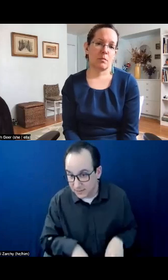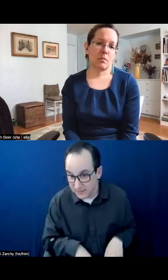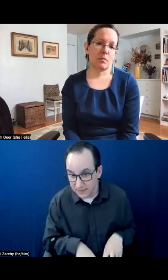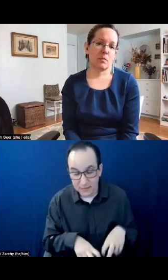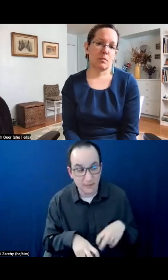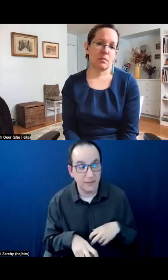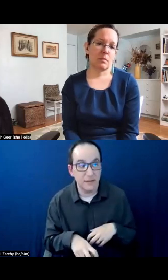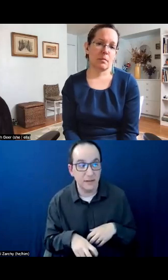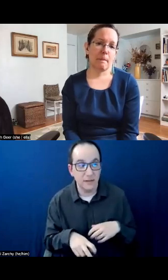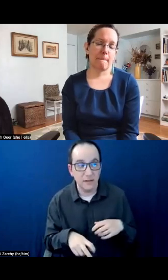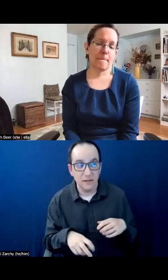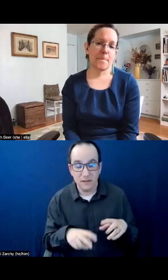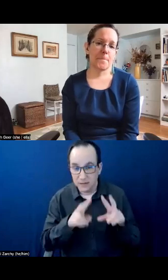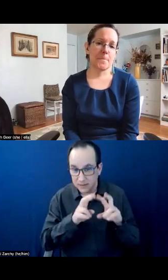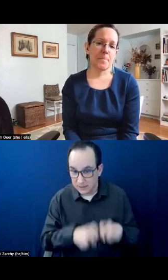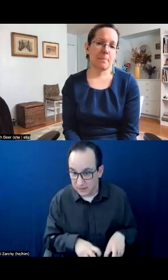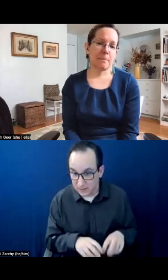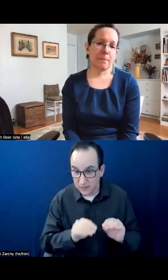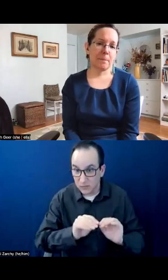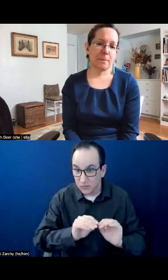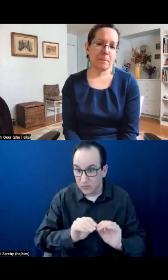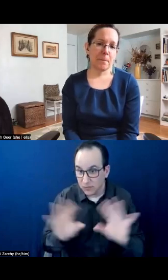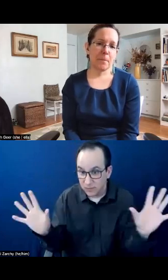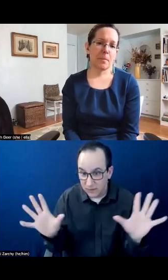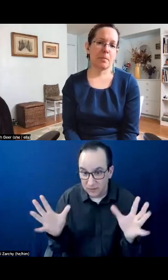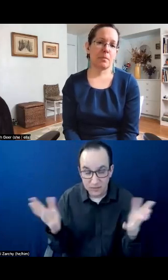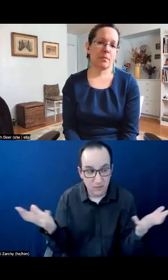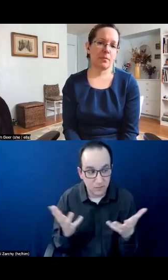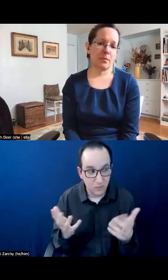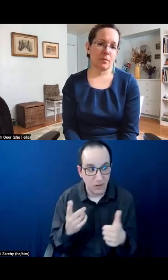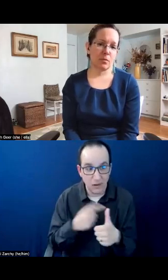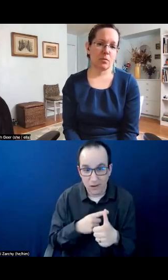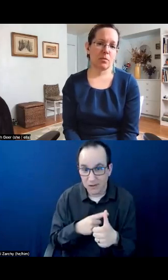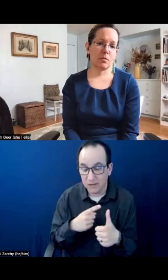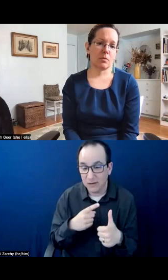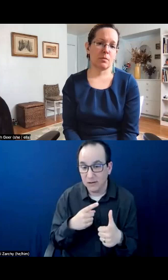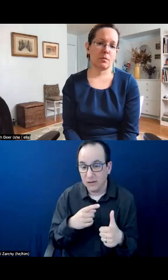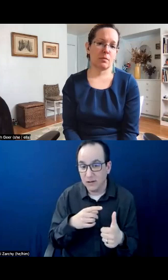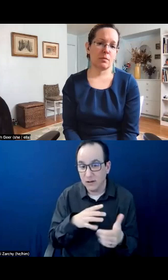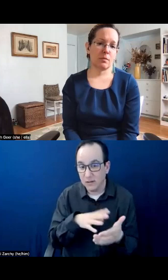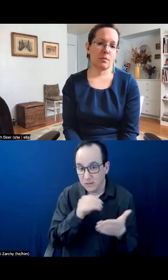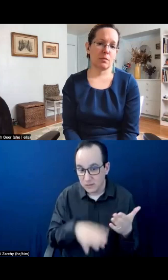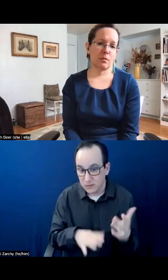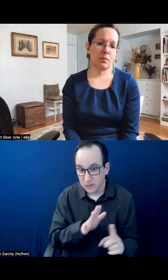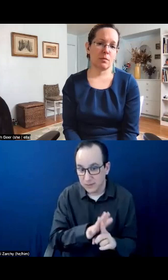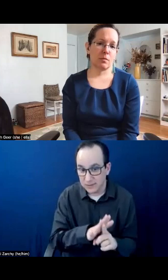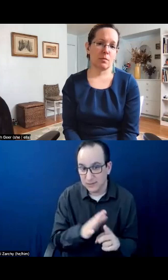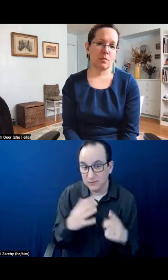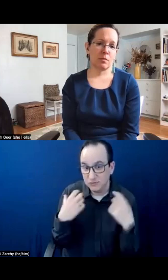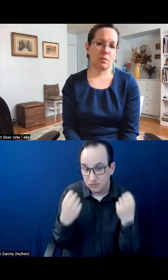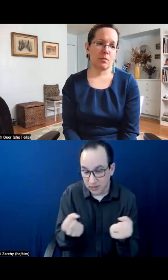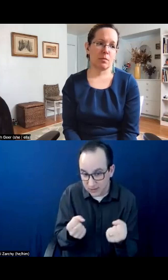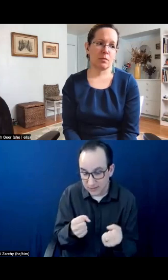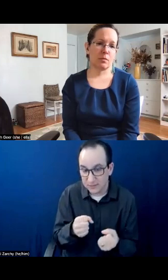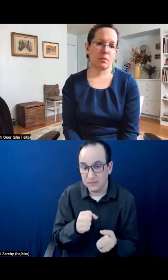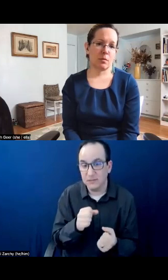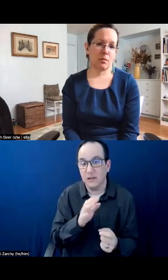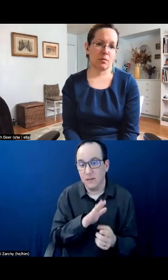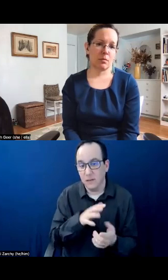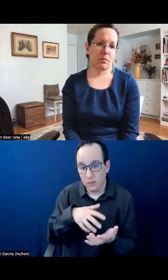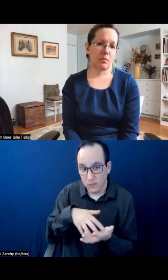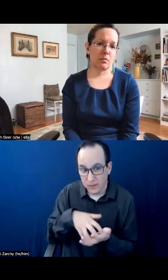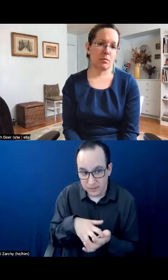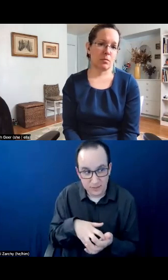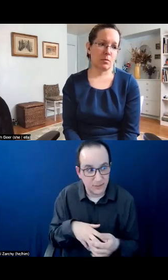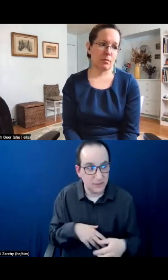we must start with assessment. We must. So we can get a clear picture of this student's